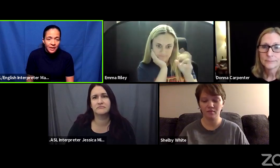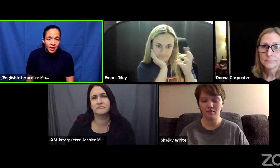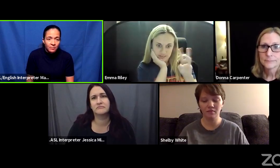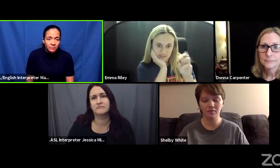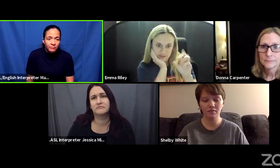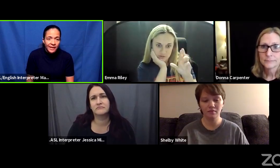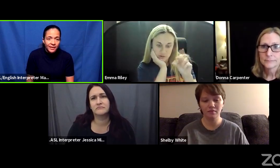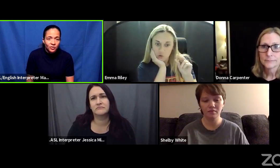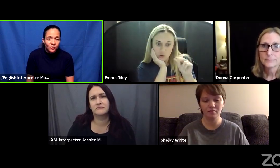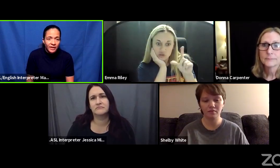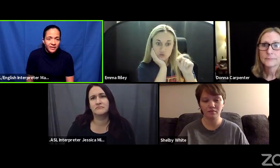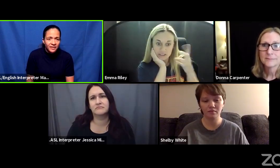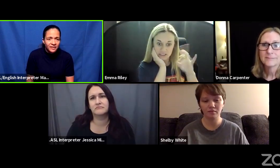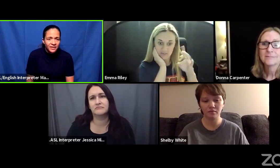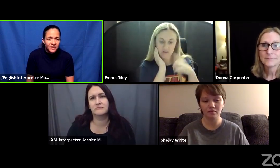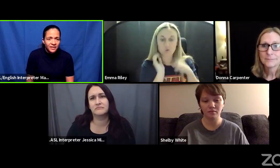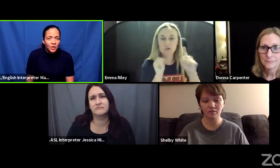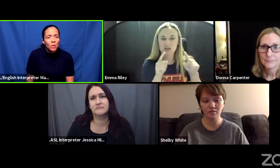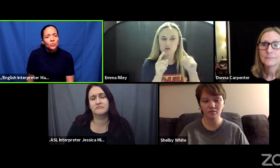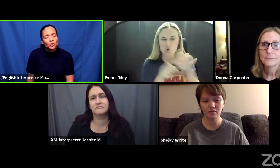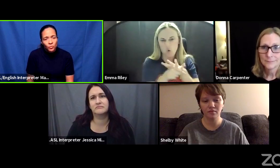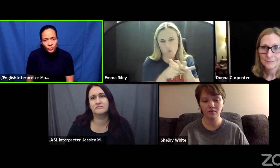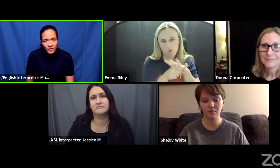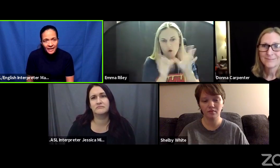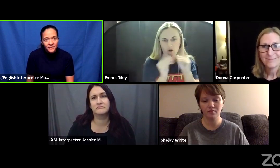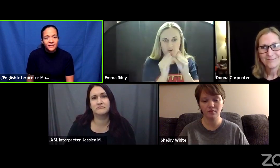conference back in